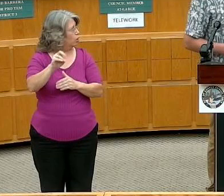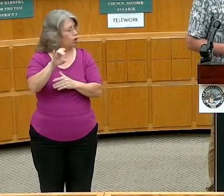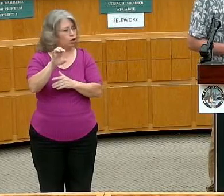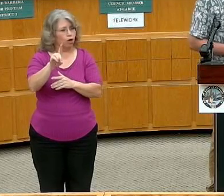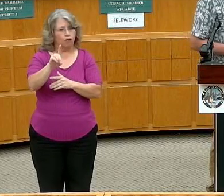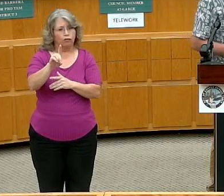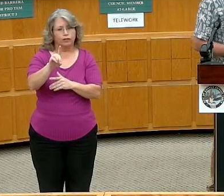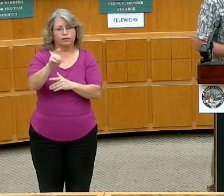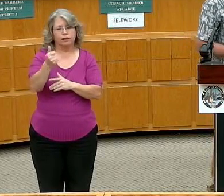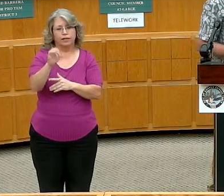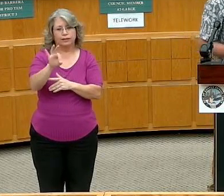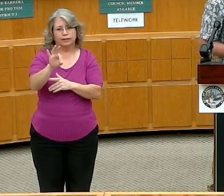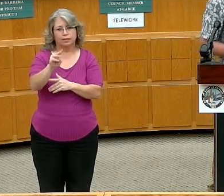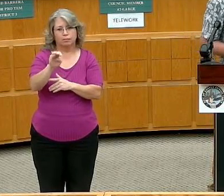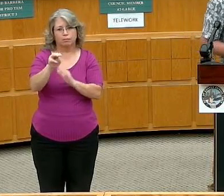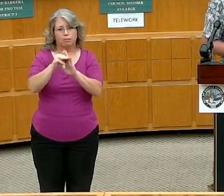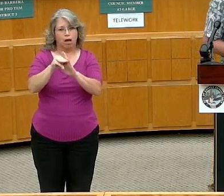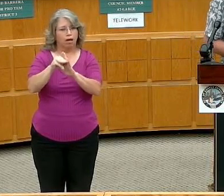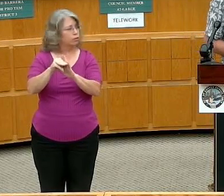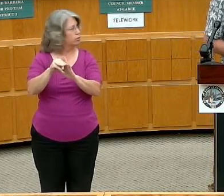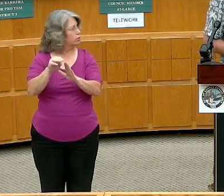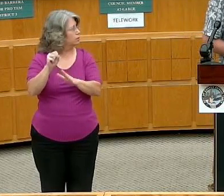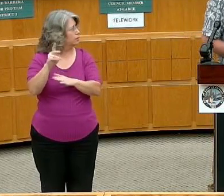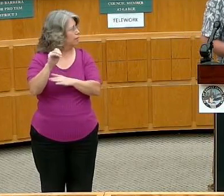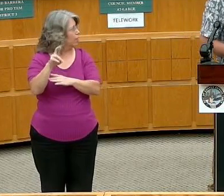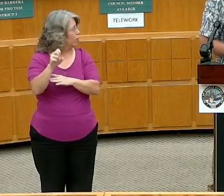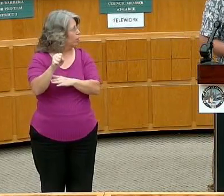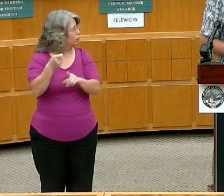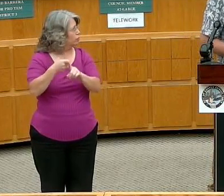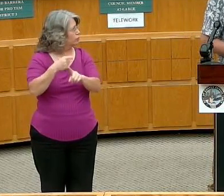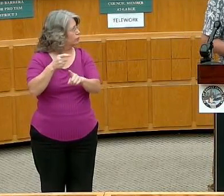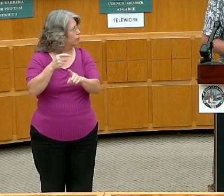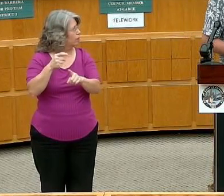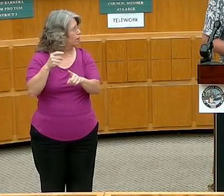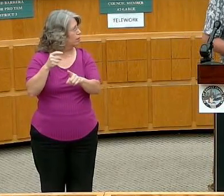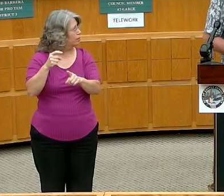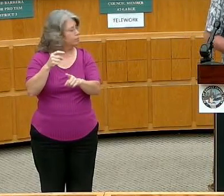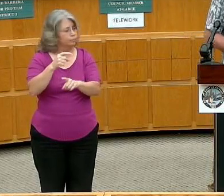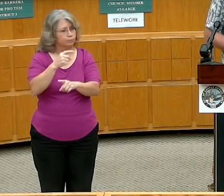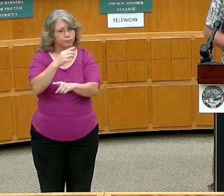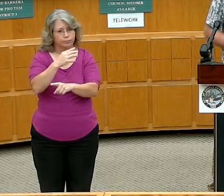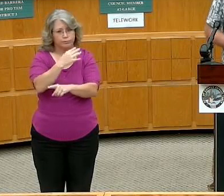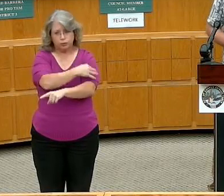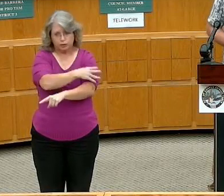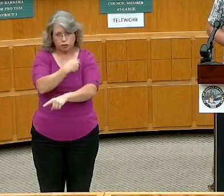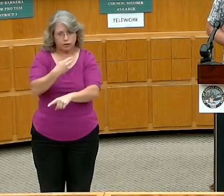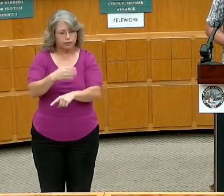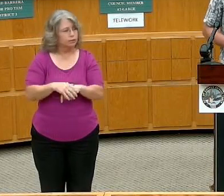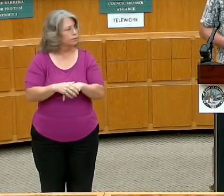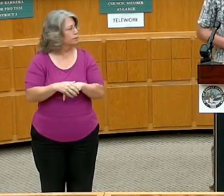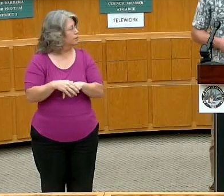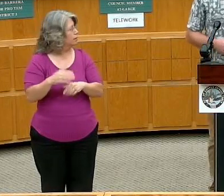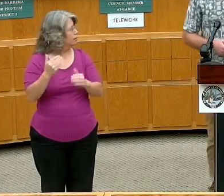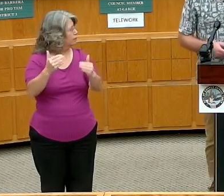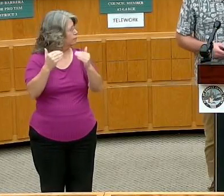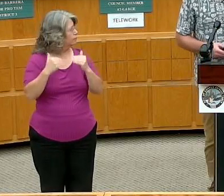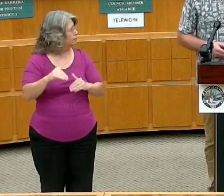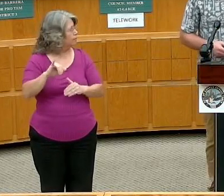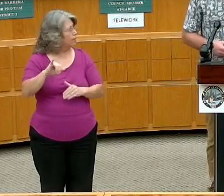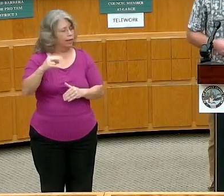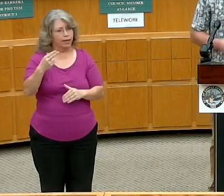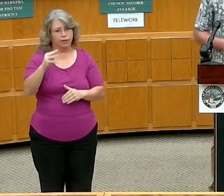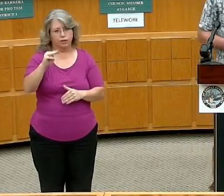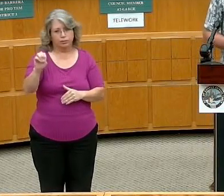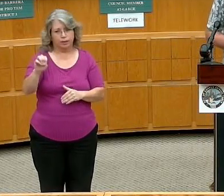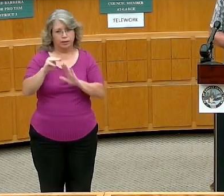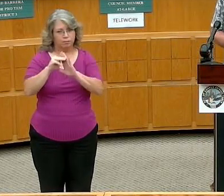the CHIME model from University of Pennsylvania, and the IHME model, which is another major one from the